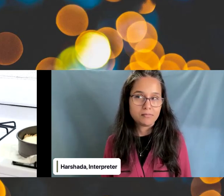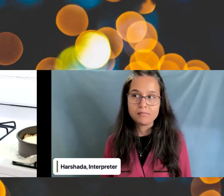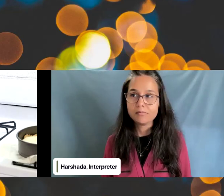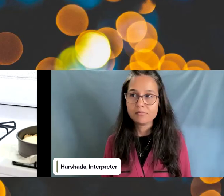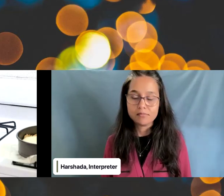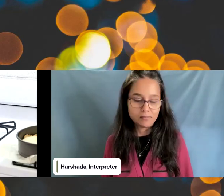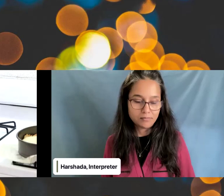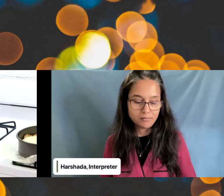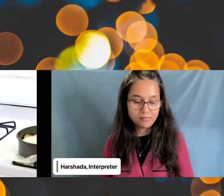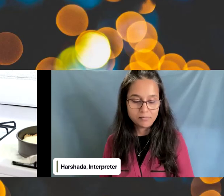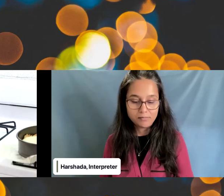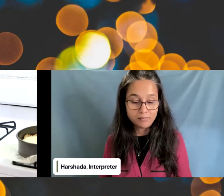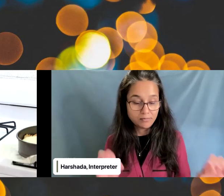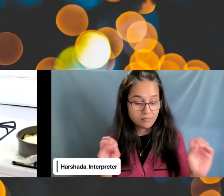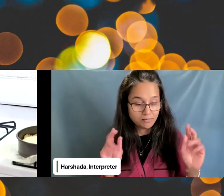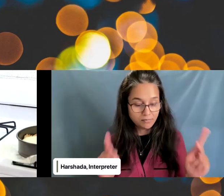All right.